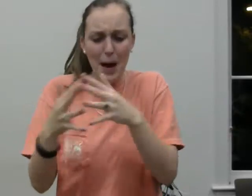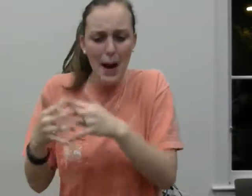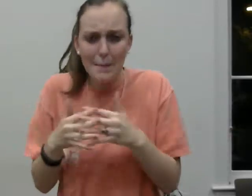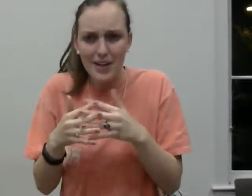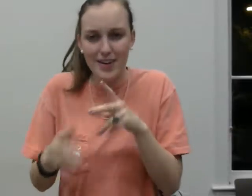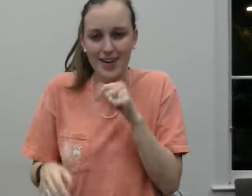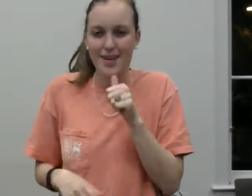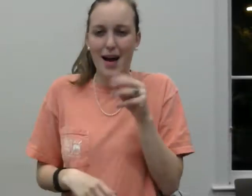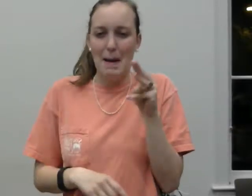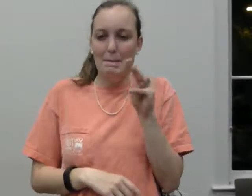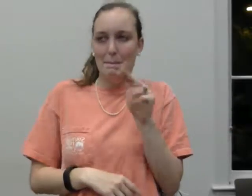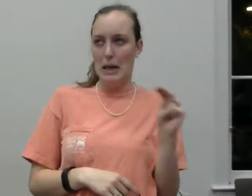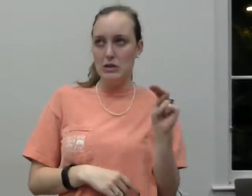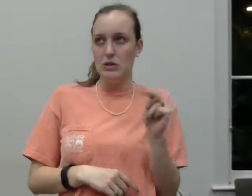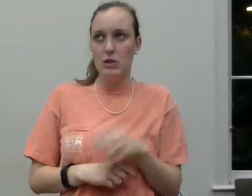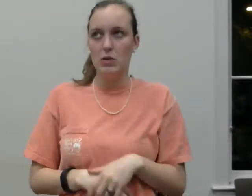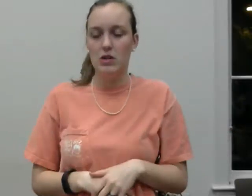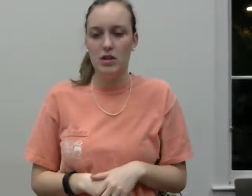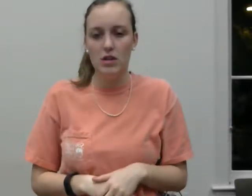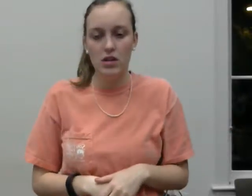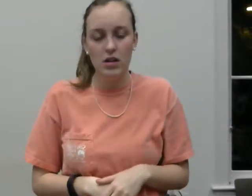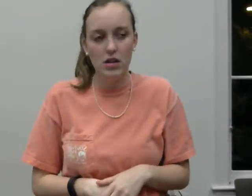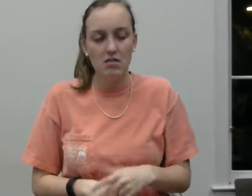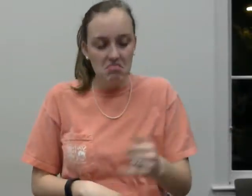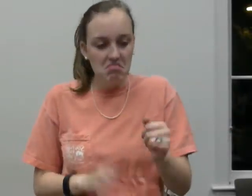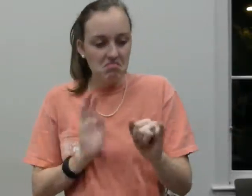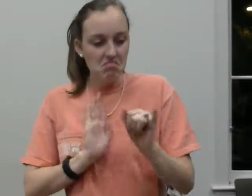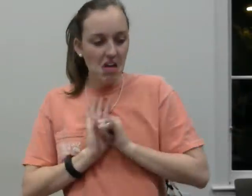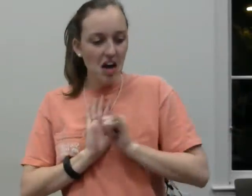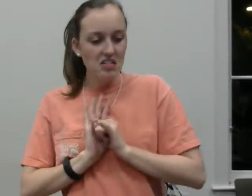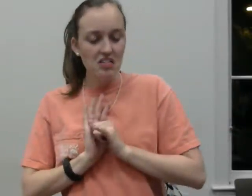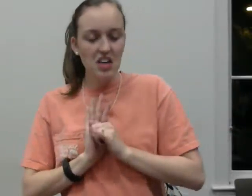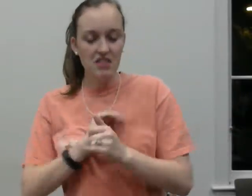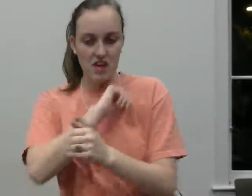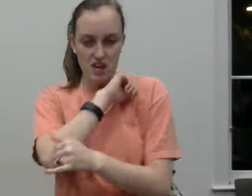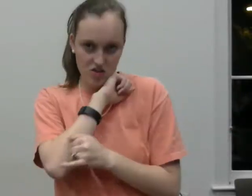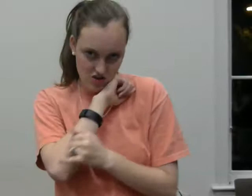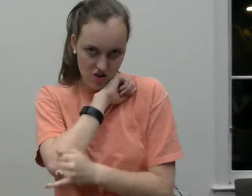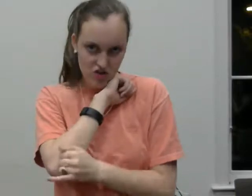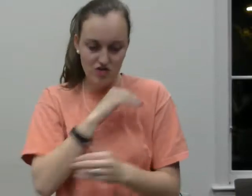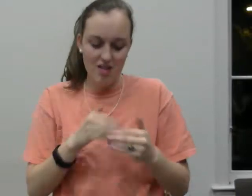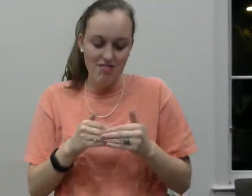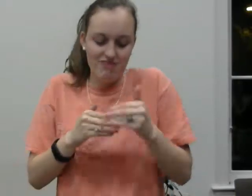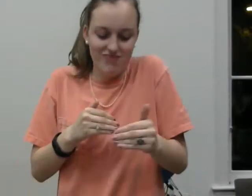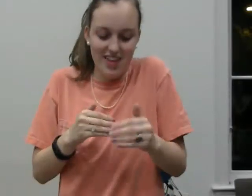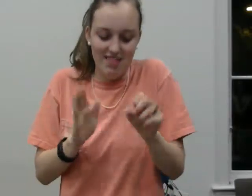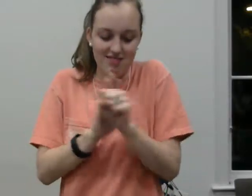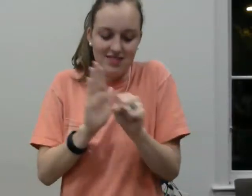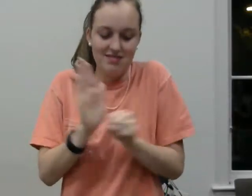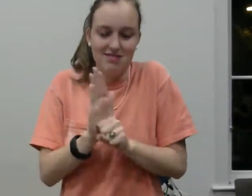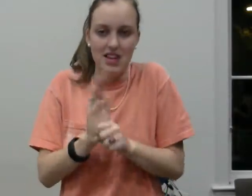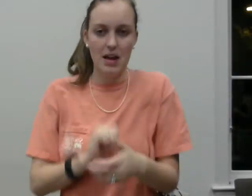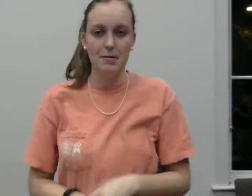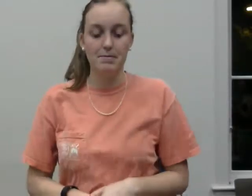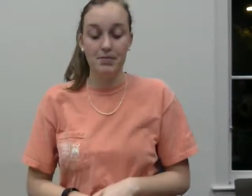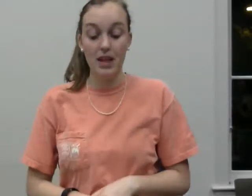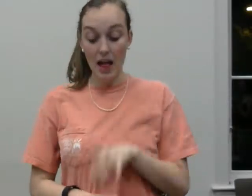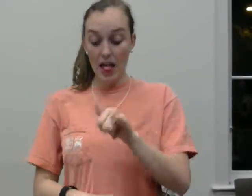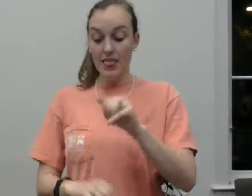Minnesota, or I'm from St. Michael. You'll probably identify by your country first, and then maybe your state. At the time, they were identified by colony first.